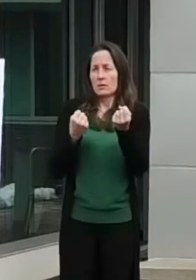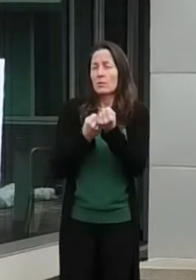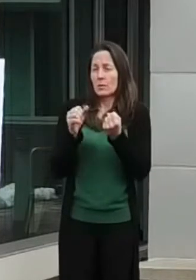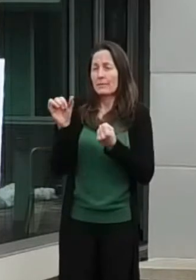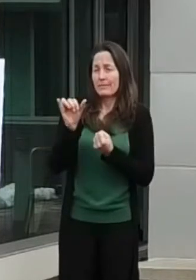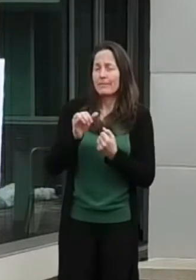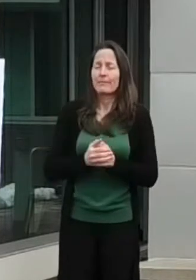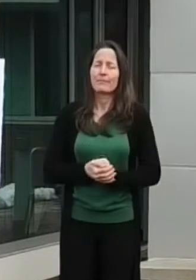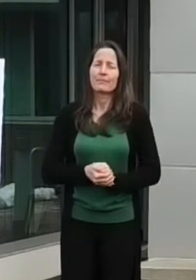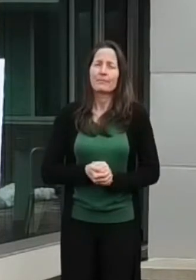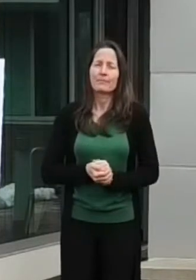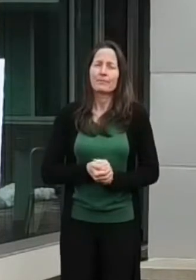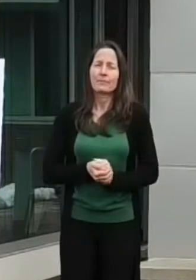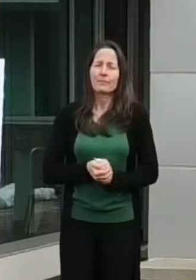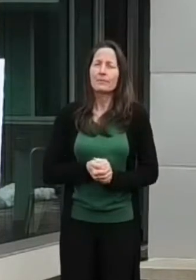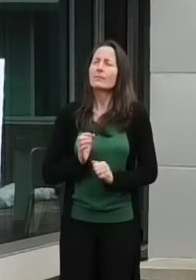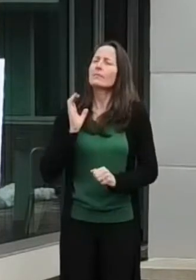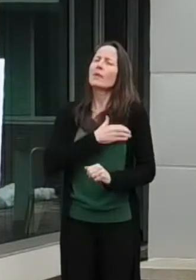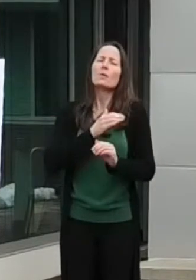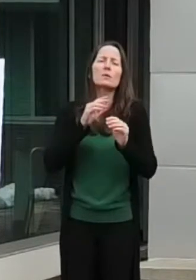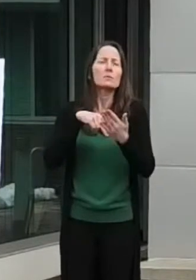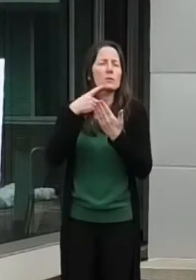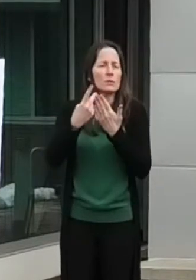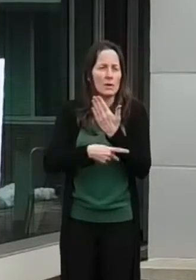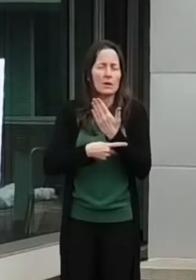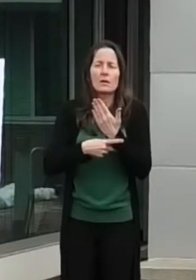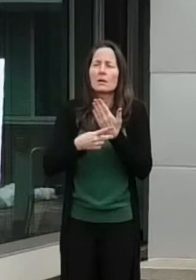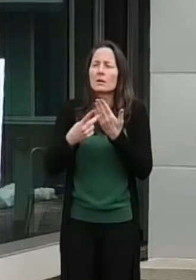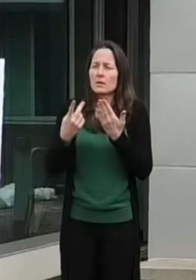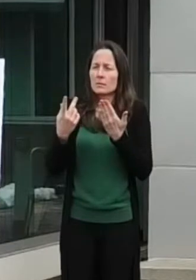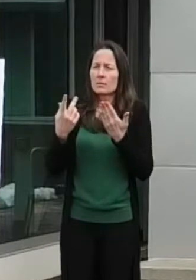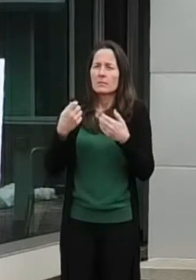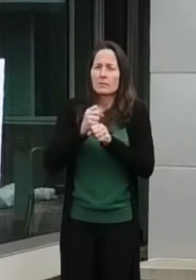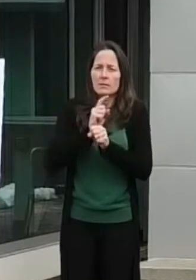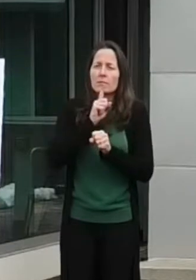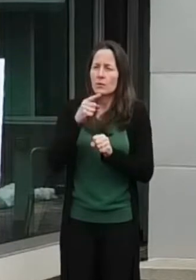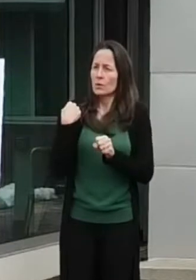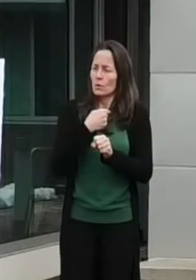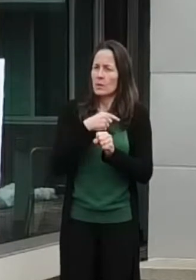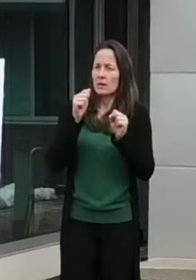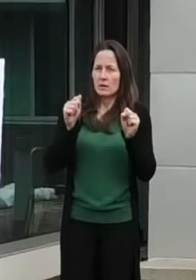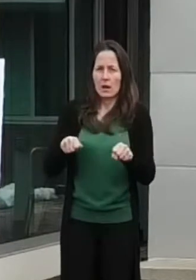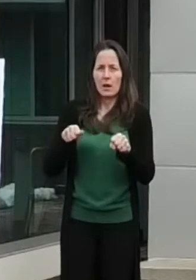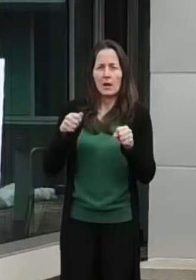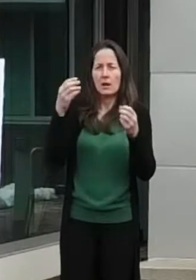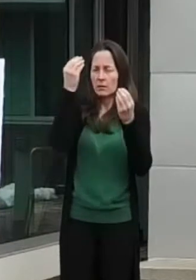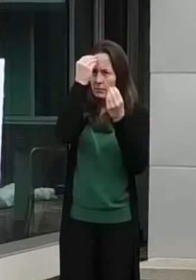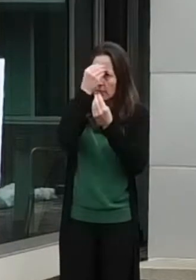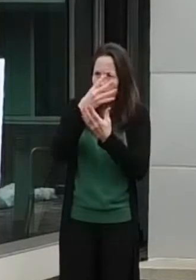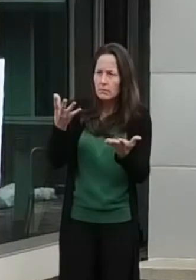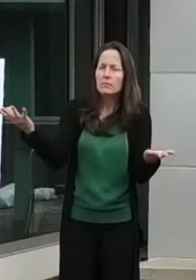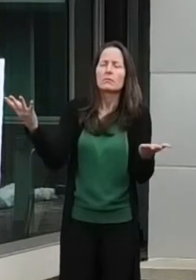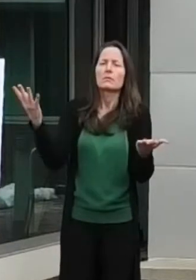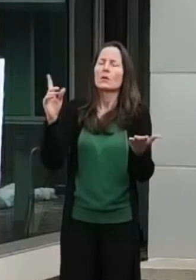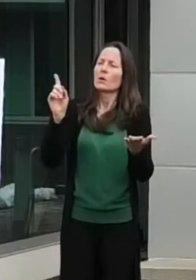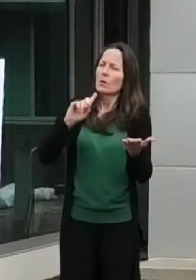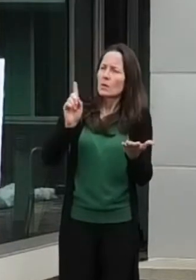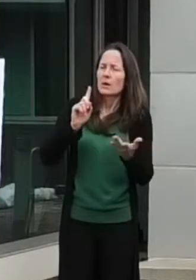A launch pad for the successful communication, rollout, and distribution of COVID-19